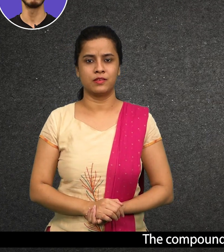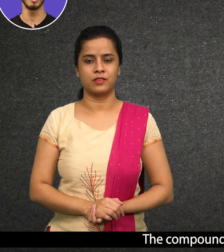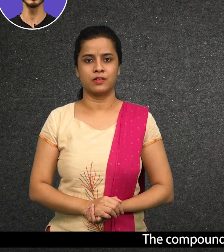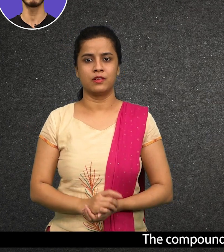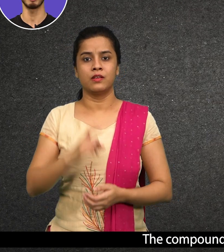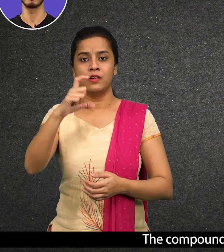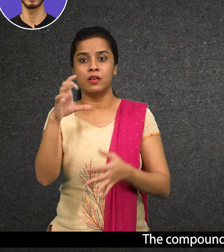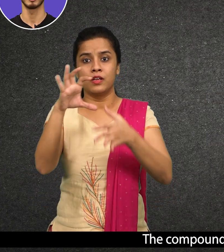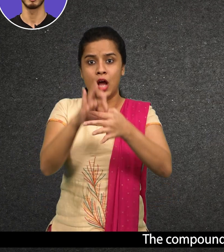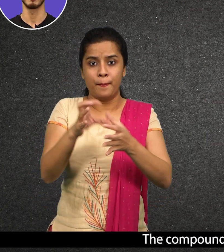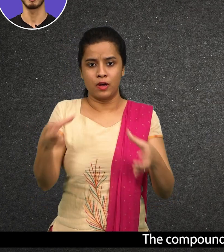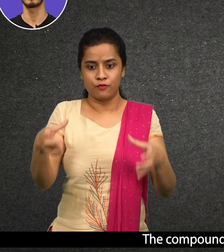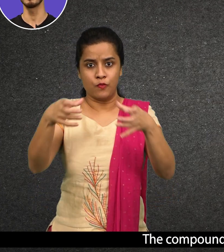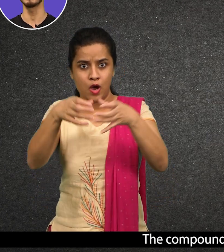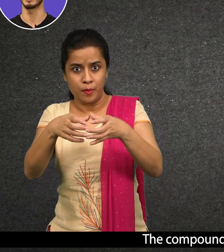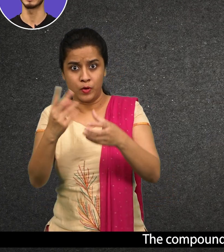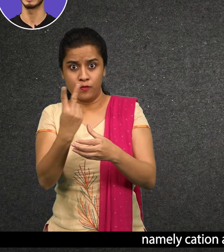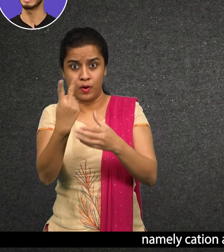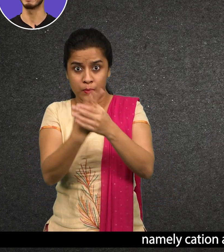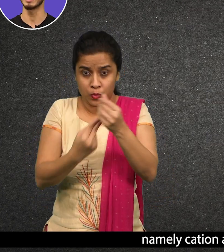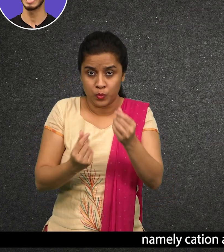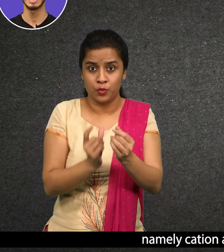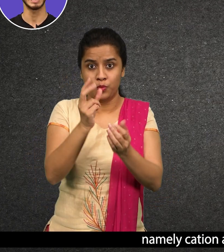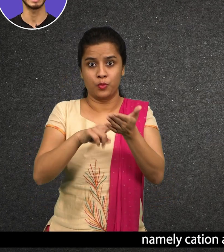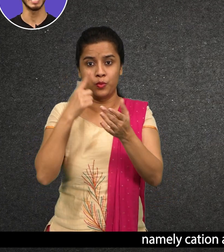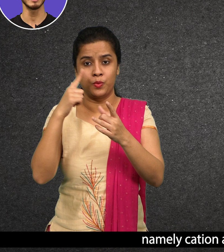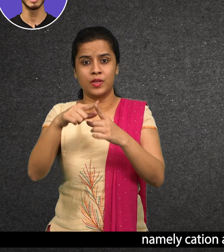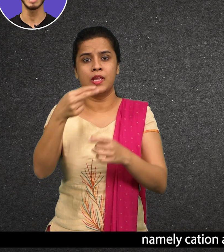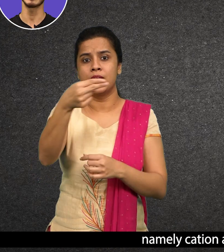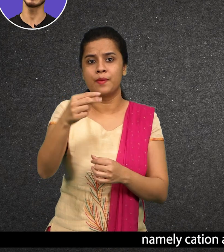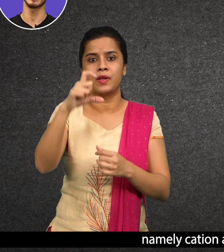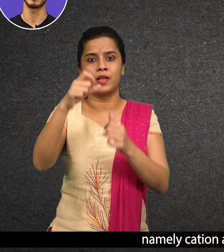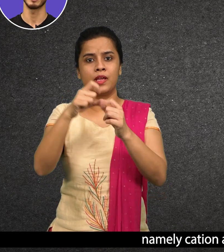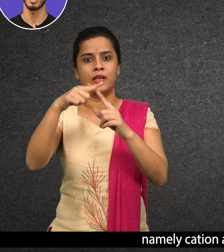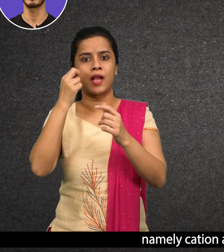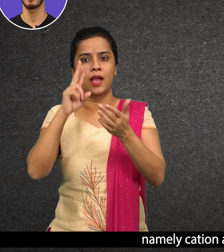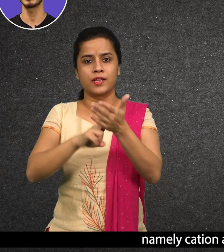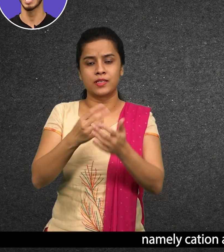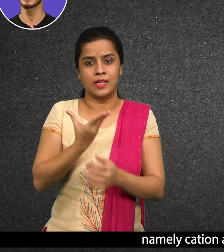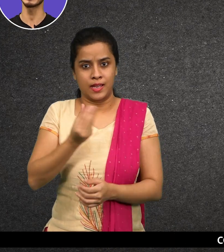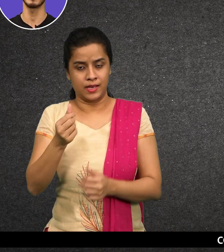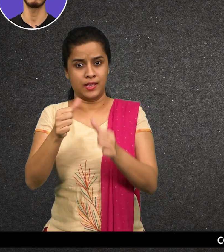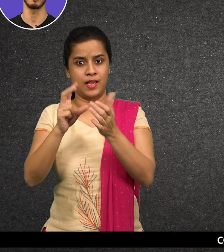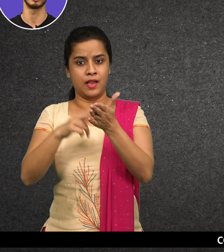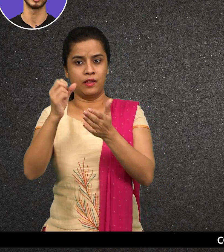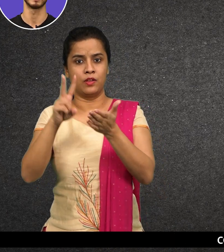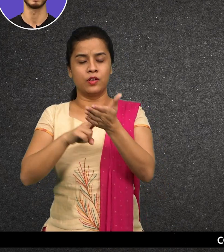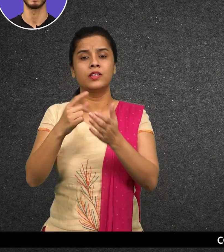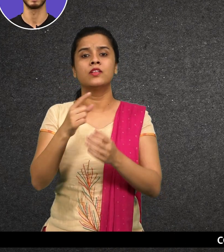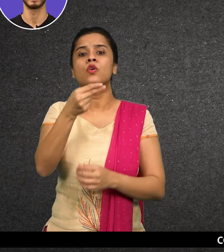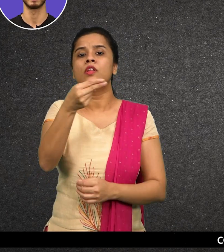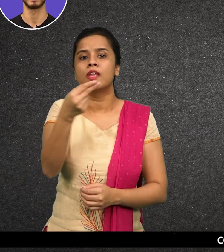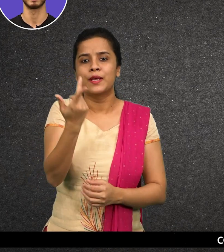The compounds formed from two units, namely cation and anion, are called ionic compounds.